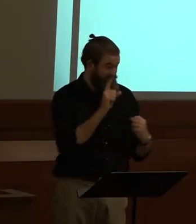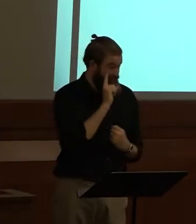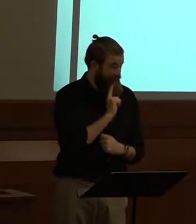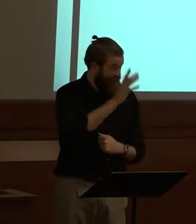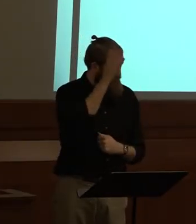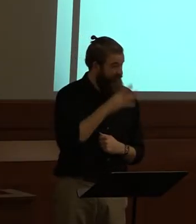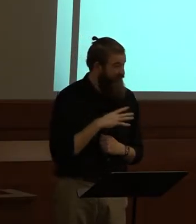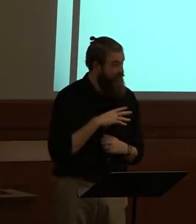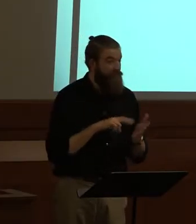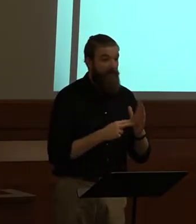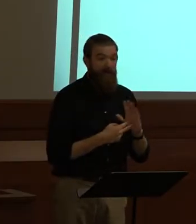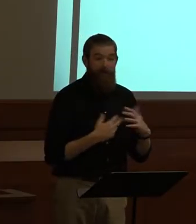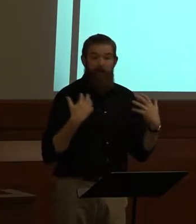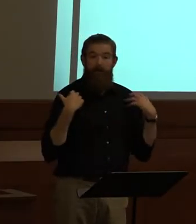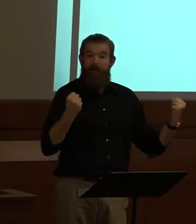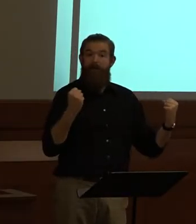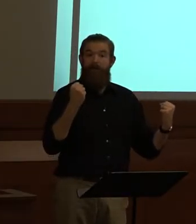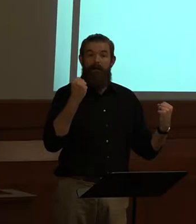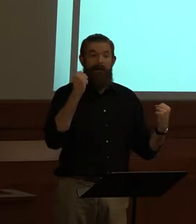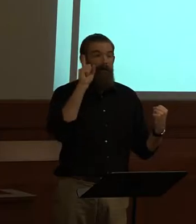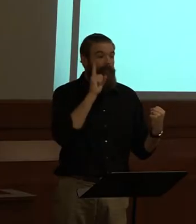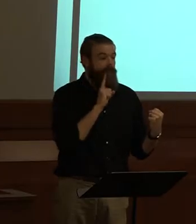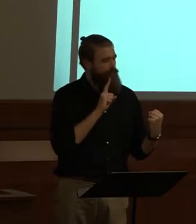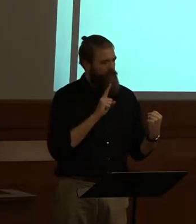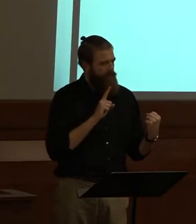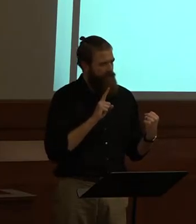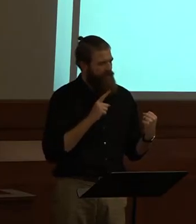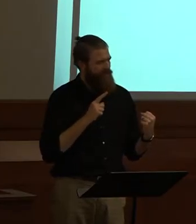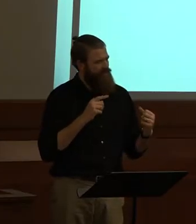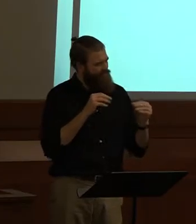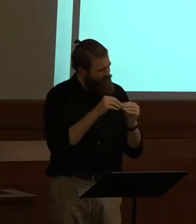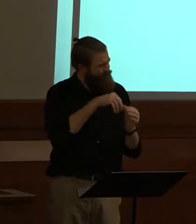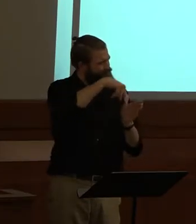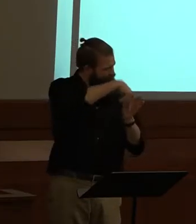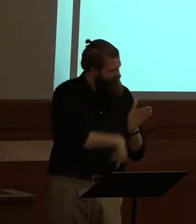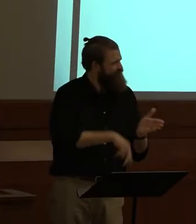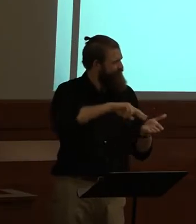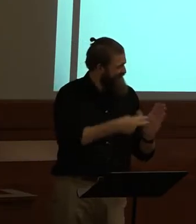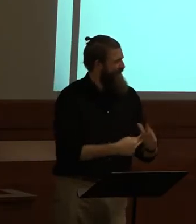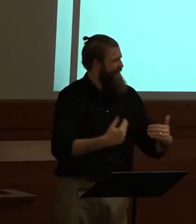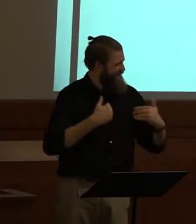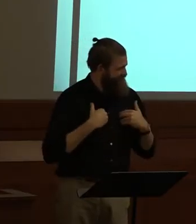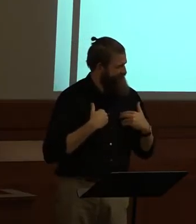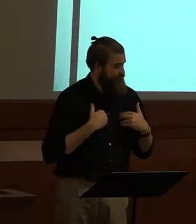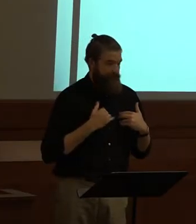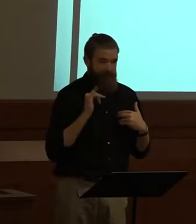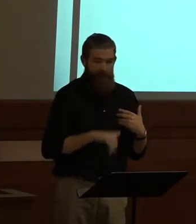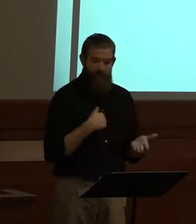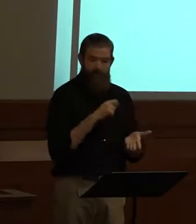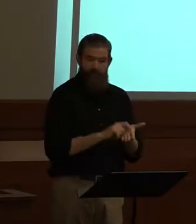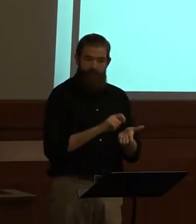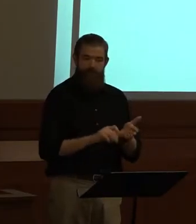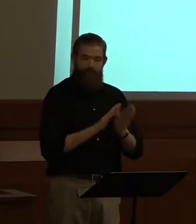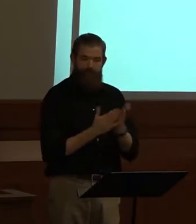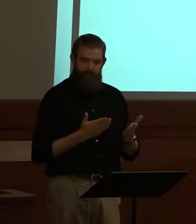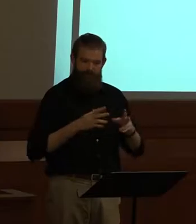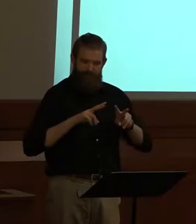book. It may at first seem odd to compare deaf Catholics to a culture or an